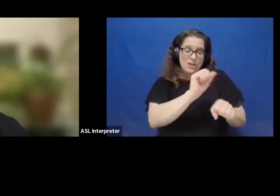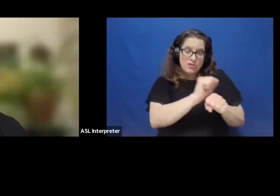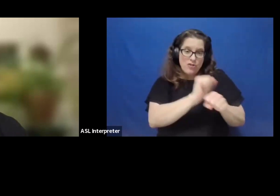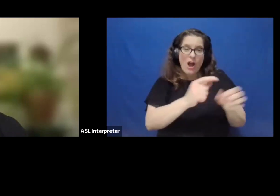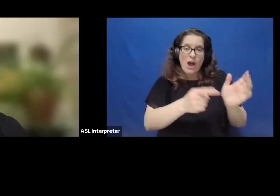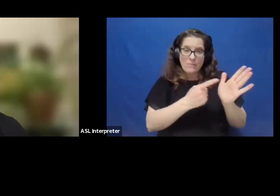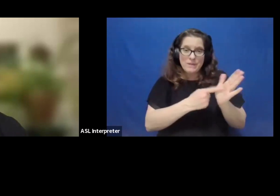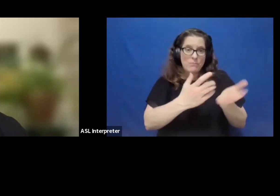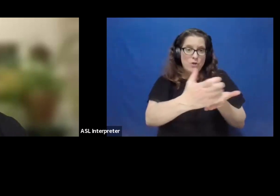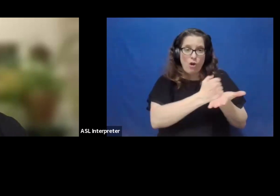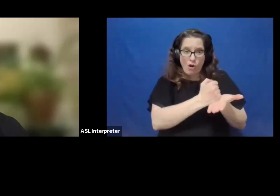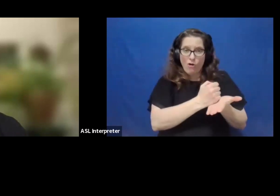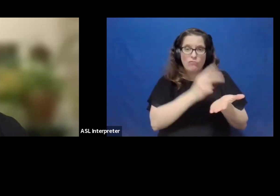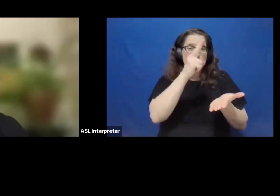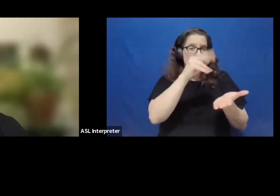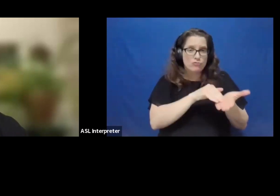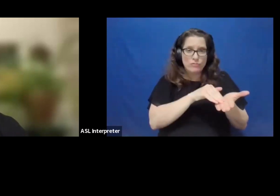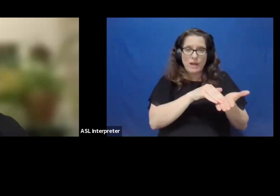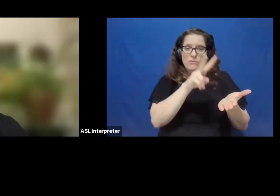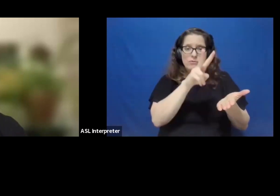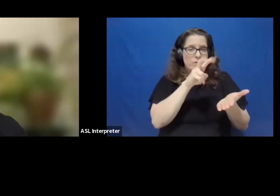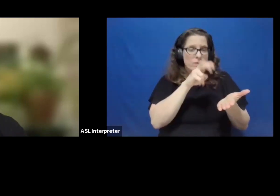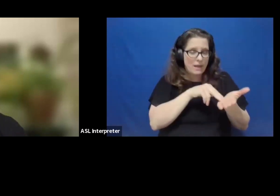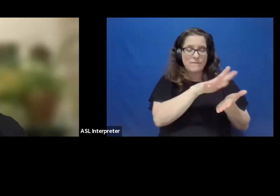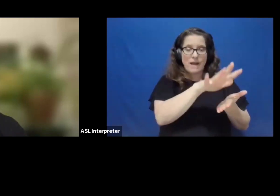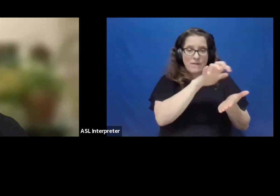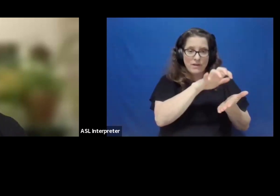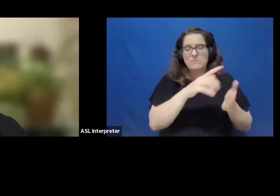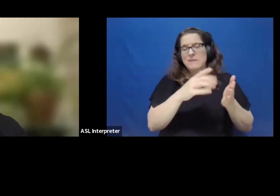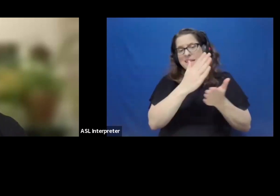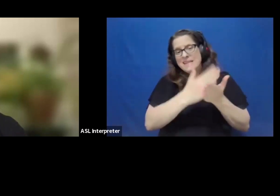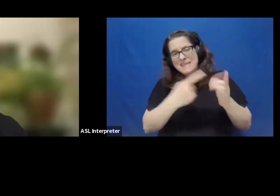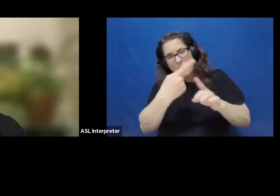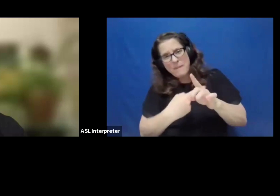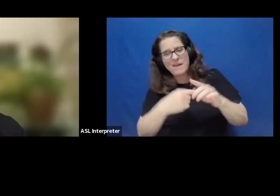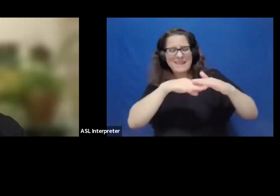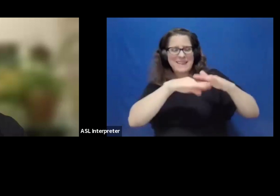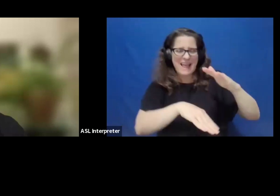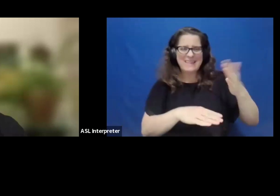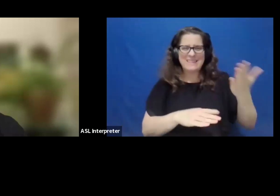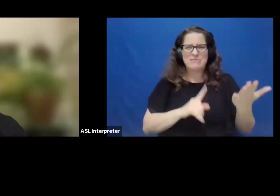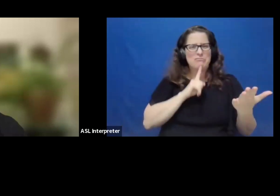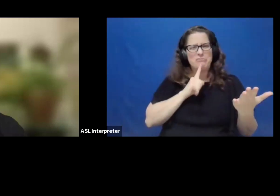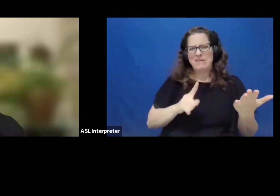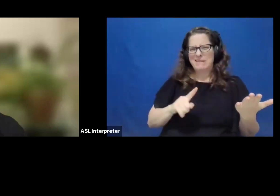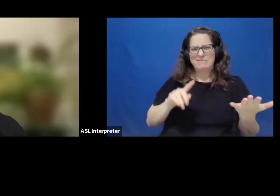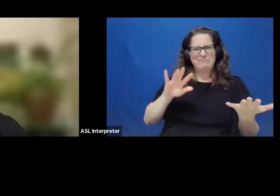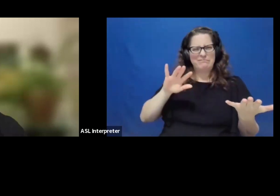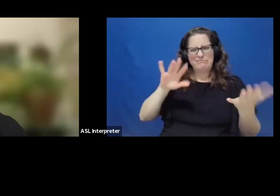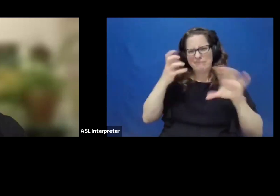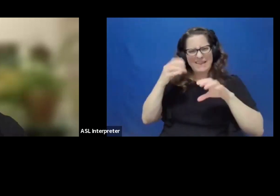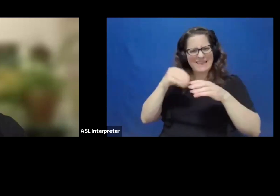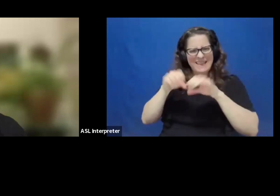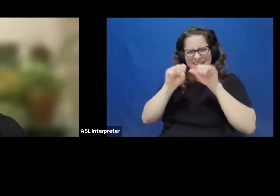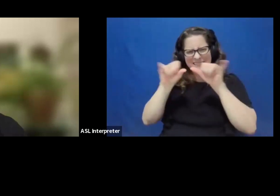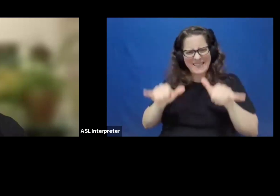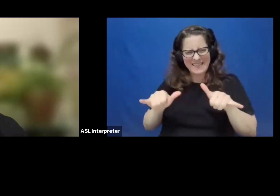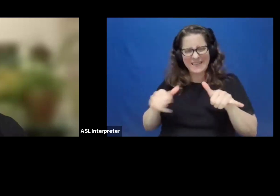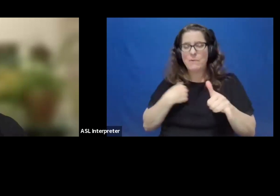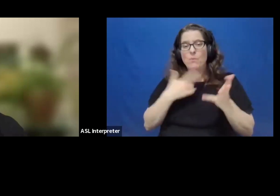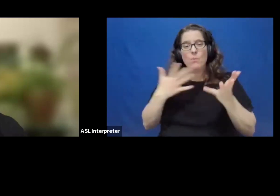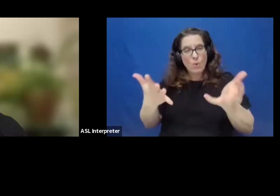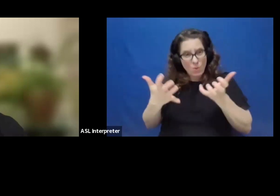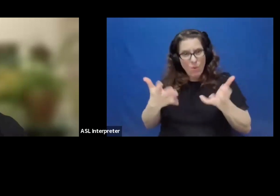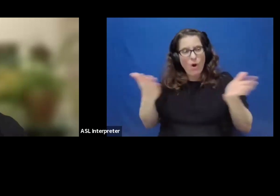then in other months he could earn less than 2,000 a month. It's really a glitch in the system, because we want them to work and we want them to